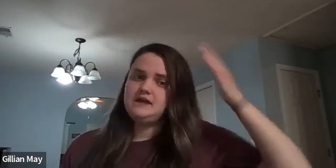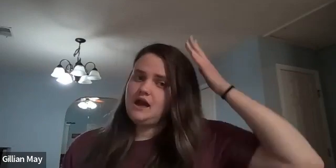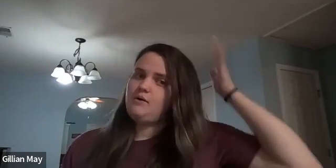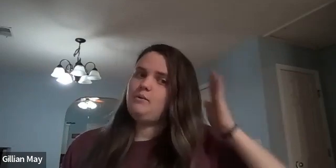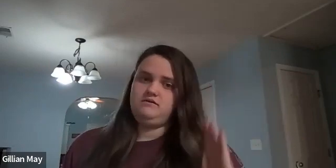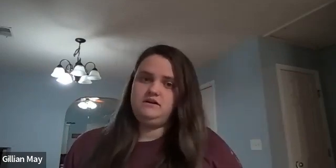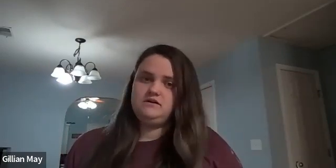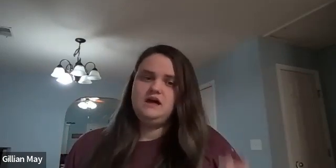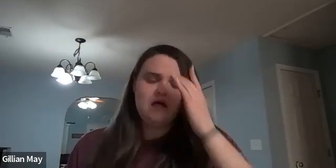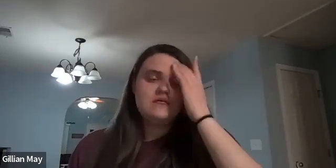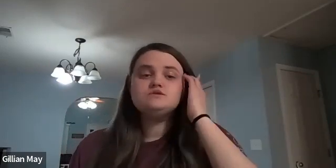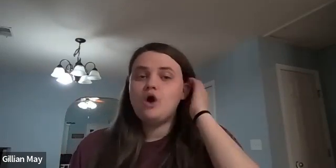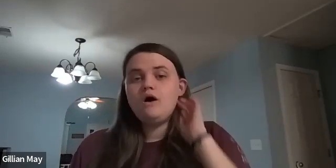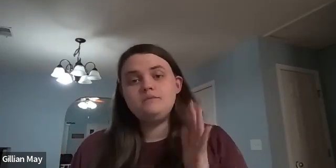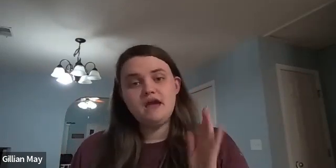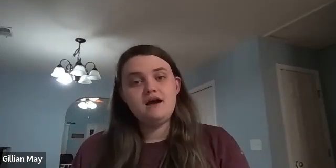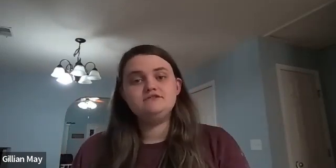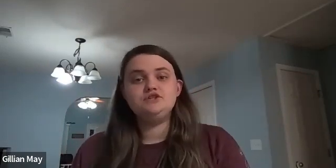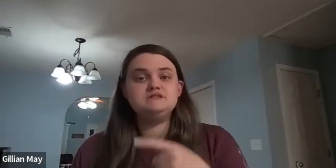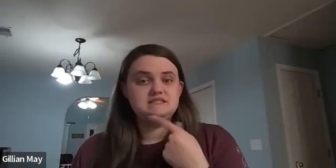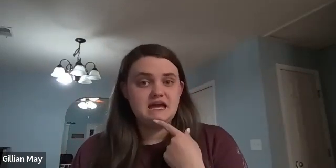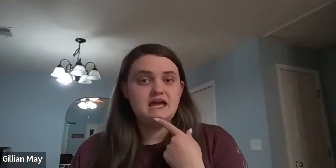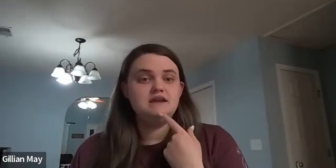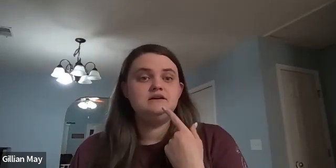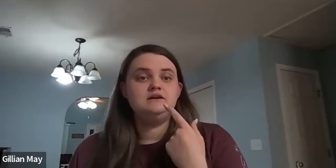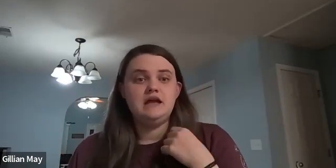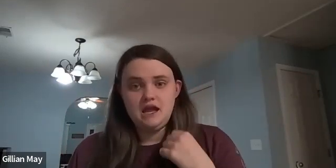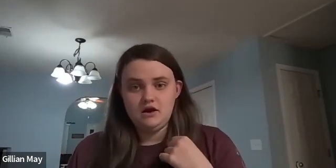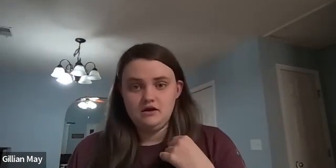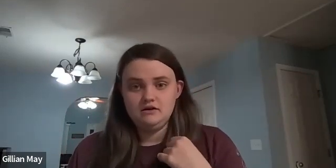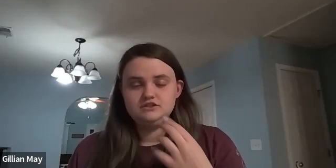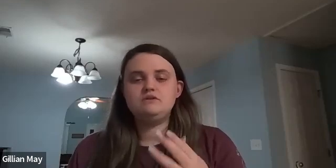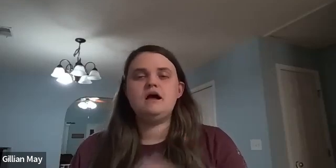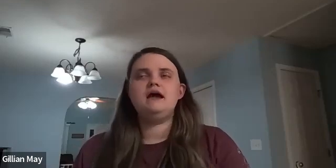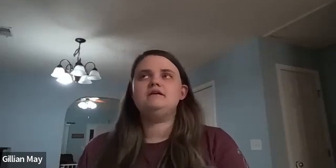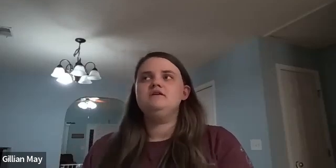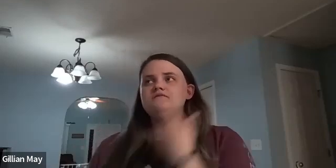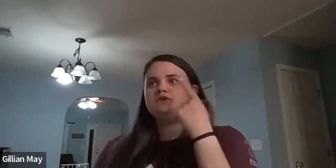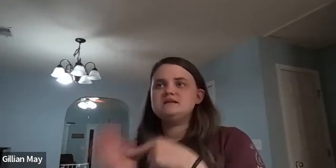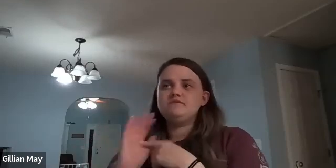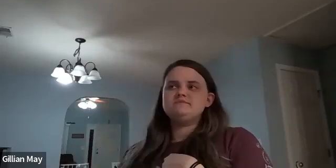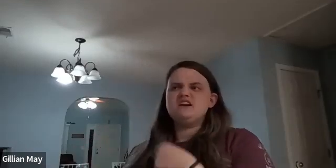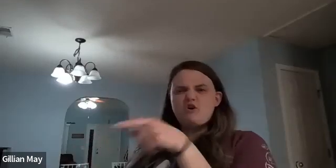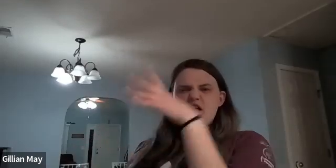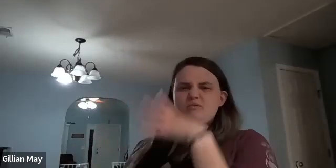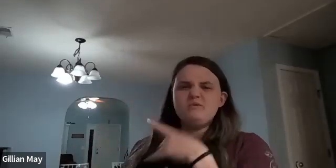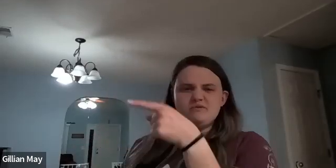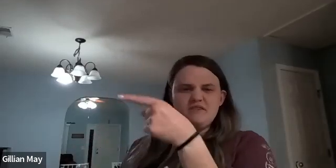Yeah, wavy. And this would all be after you said hair. So like, for example, if I'm saying, oh, that woman right there,